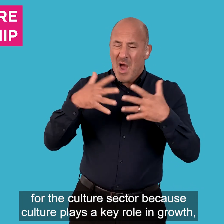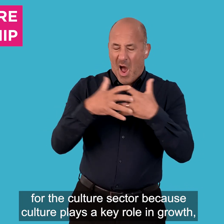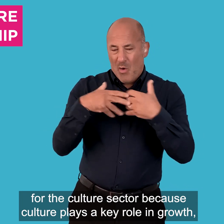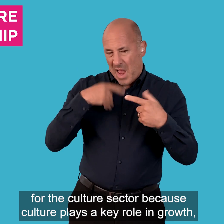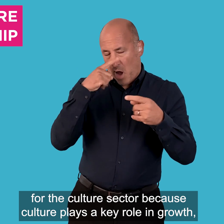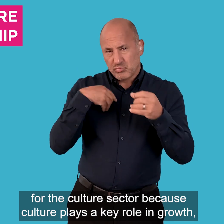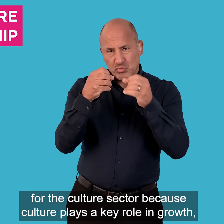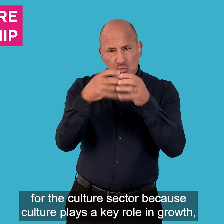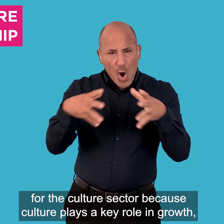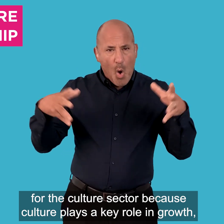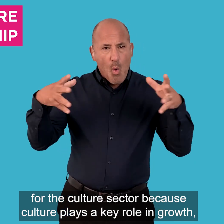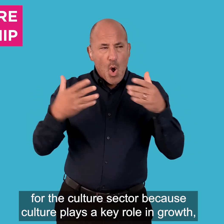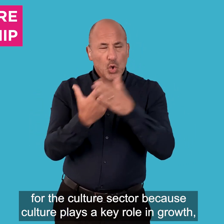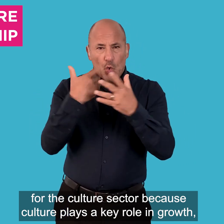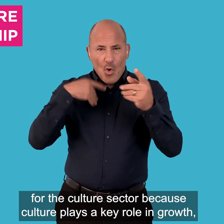role in growth,